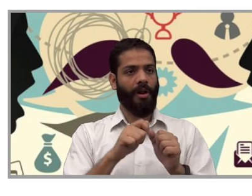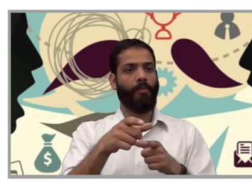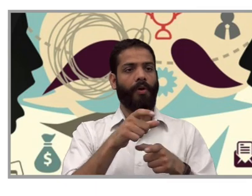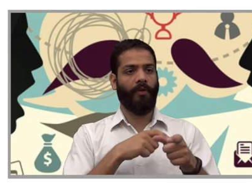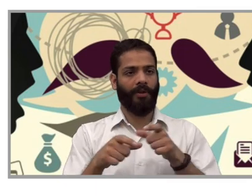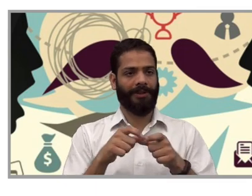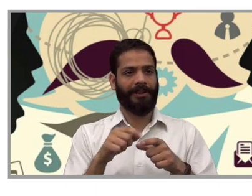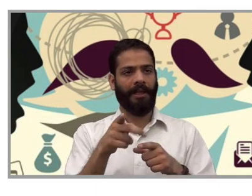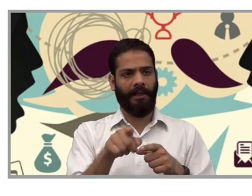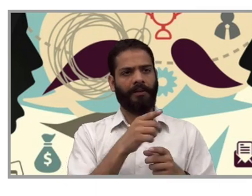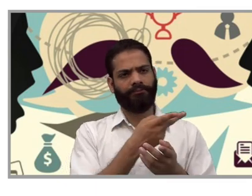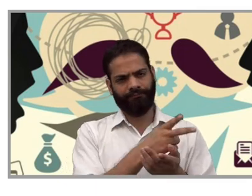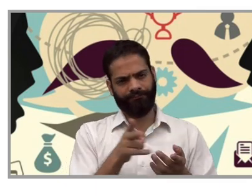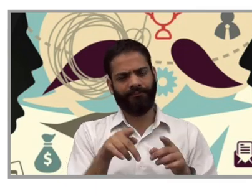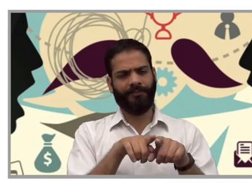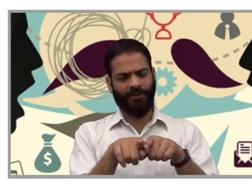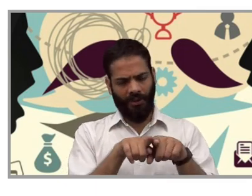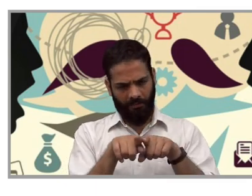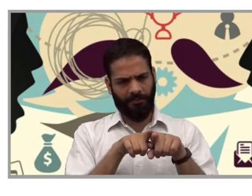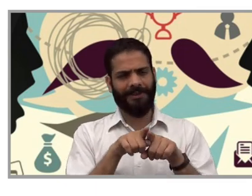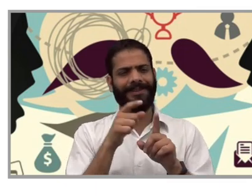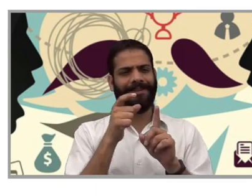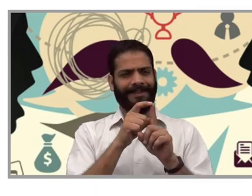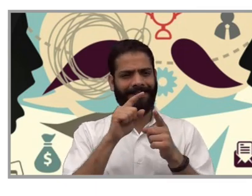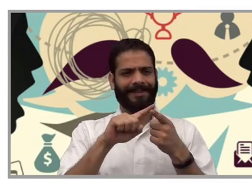Now we will talk about derivational morphology.